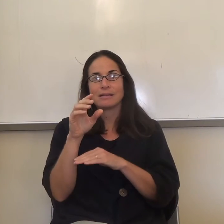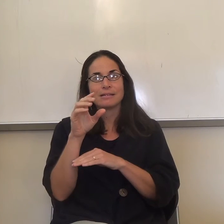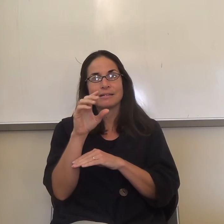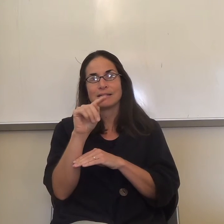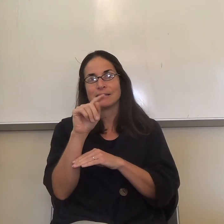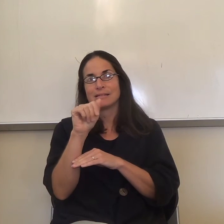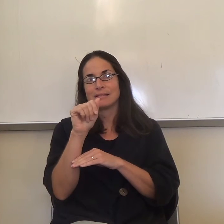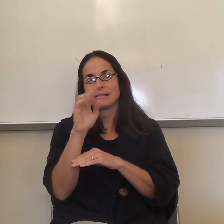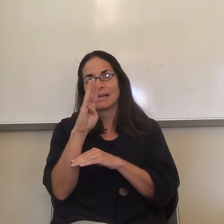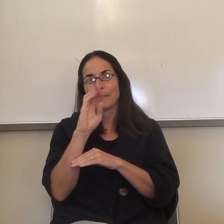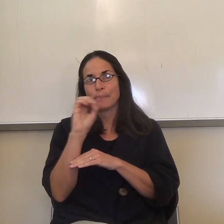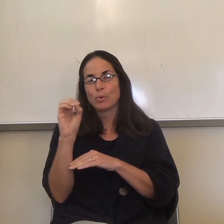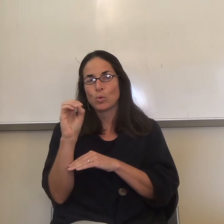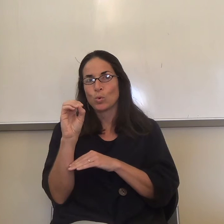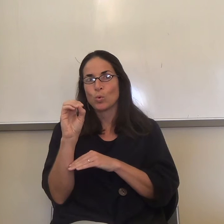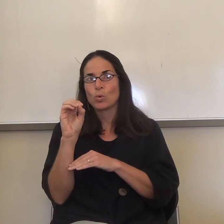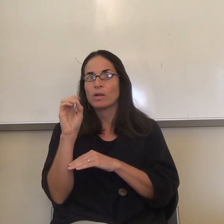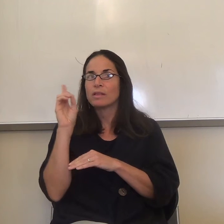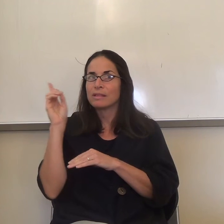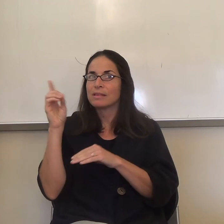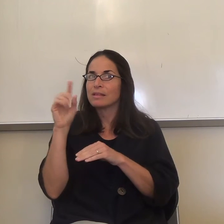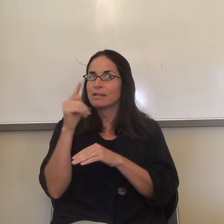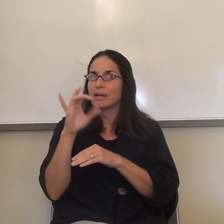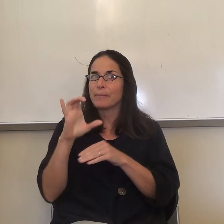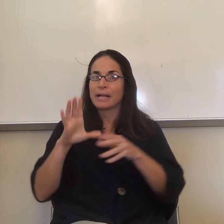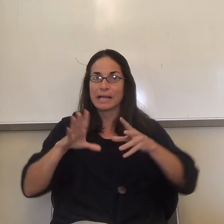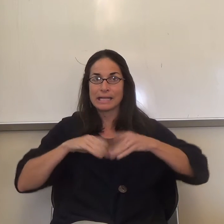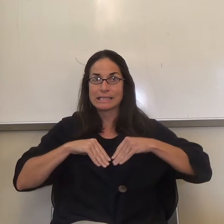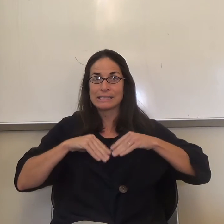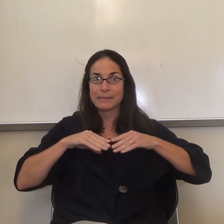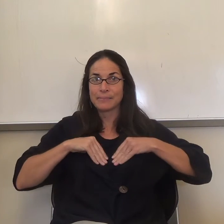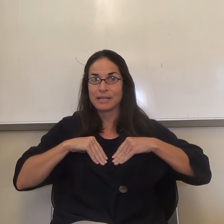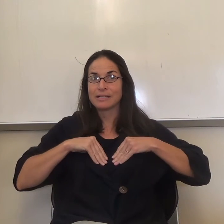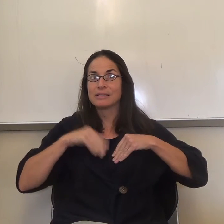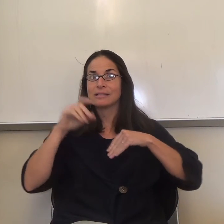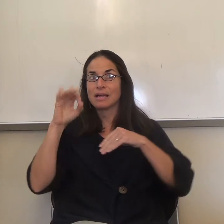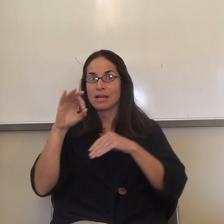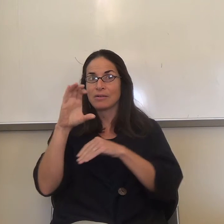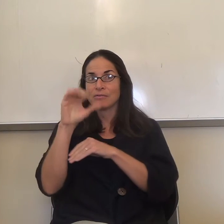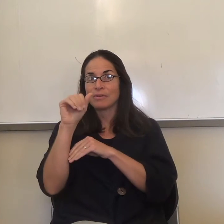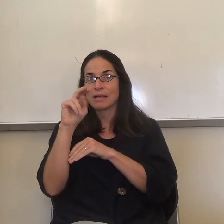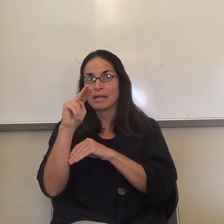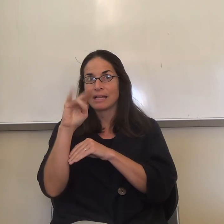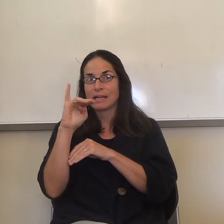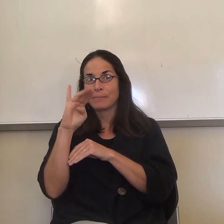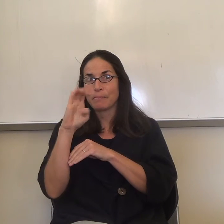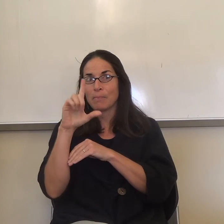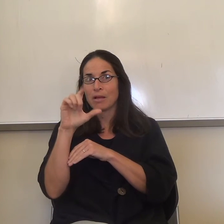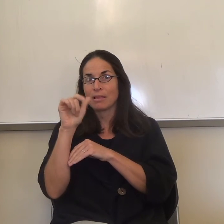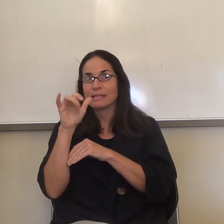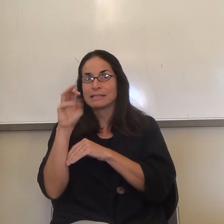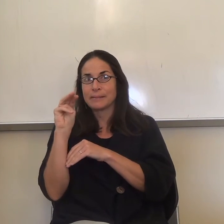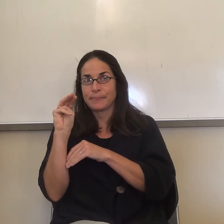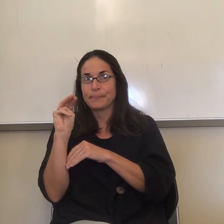cannibalism, but the acceptance of cannibalism, okay? So, can somebody tell me